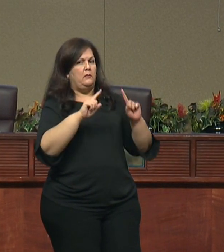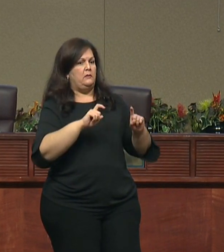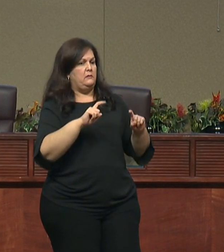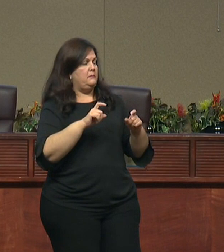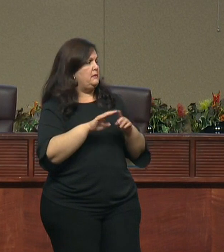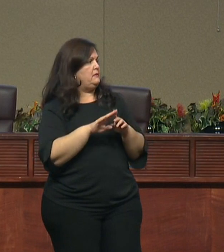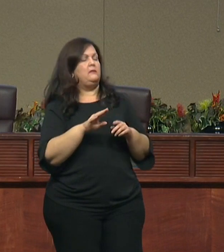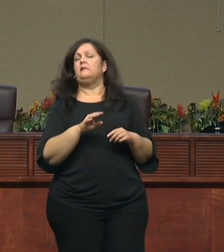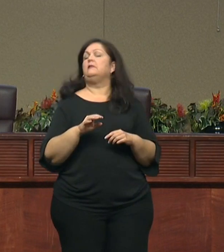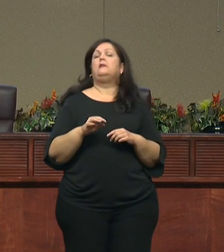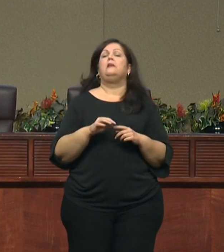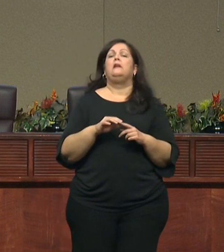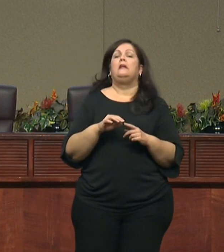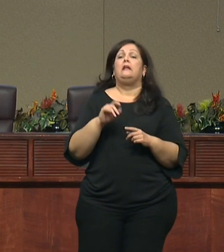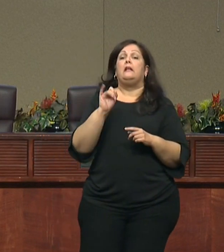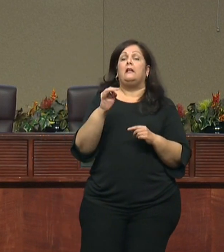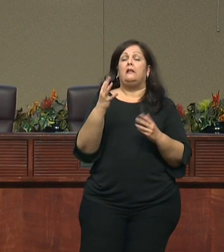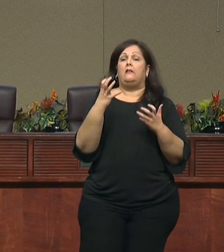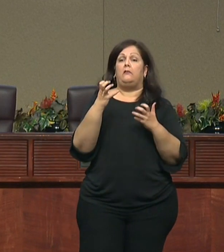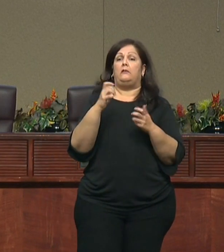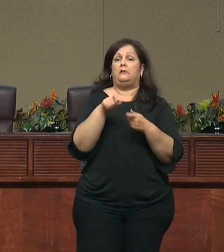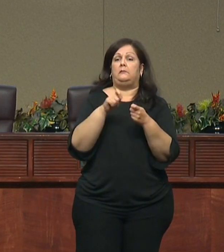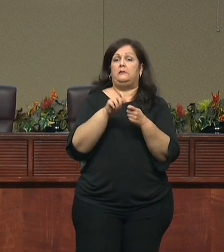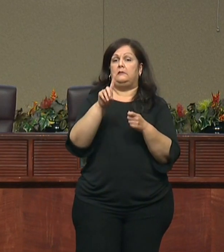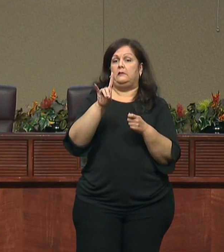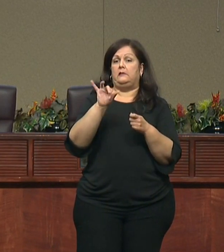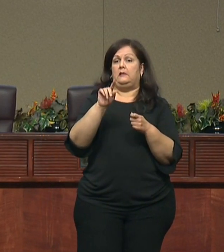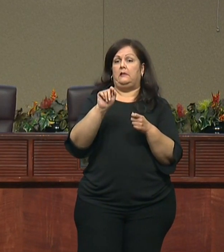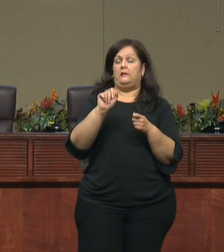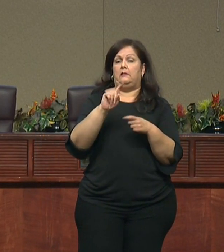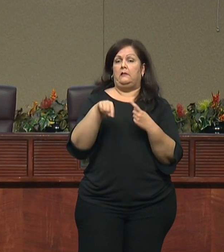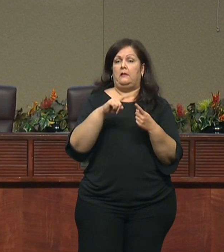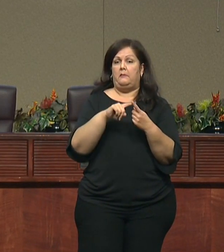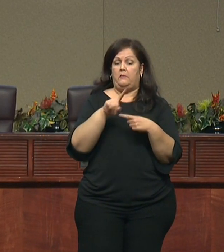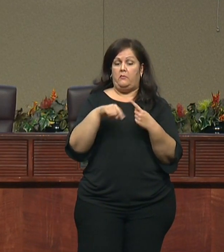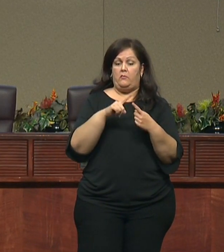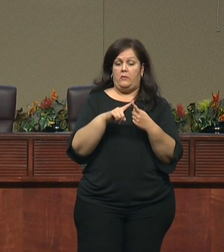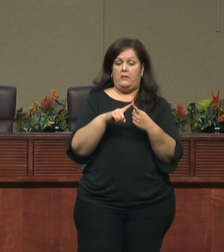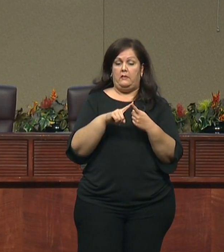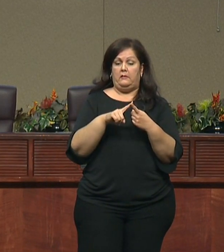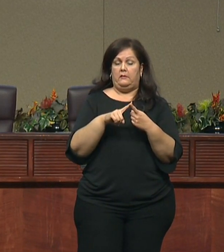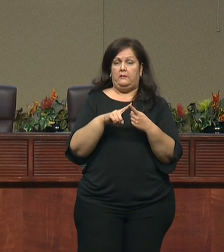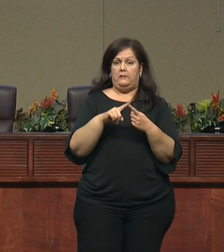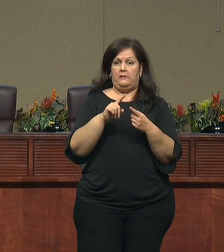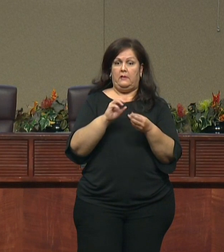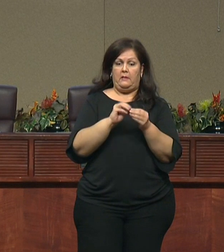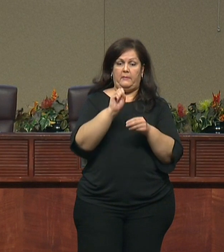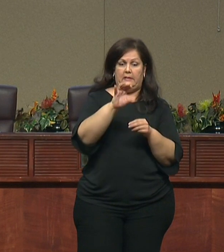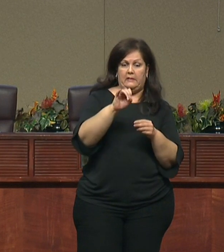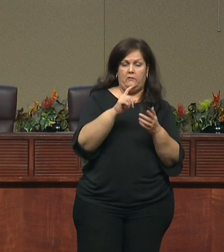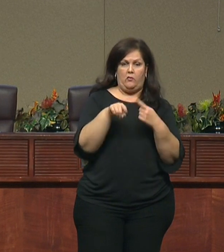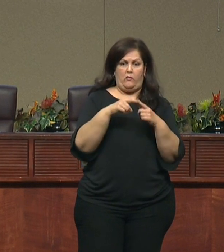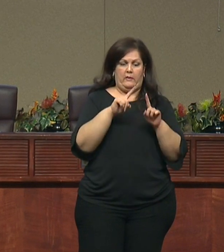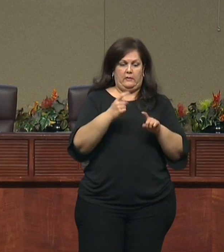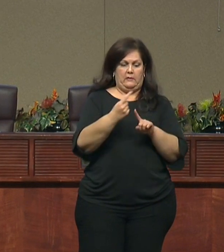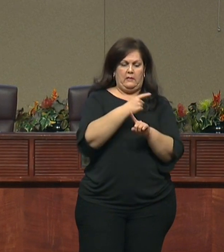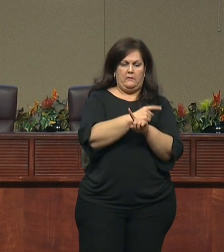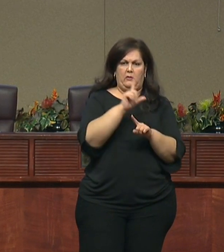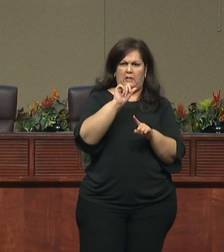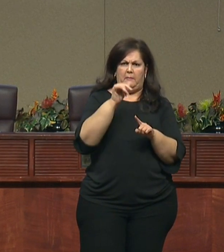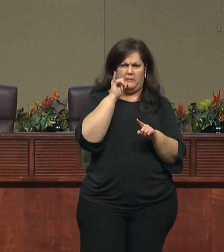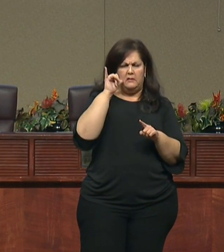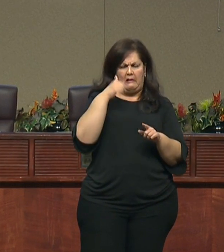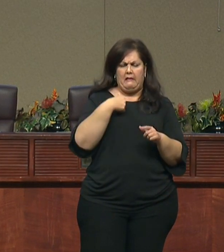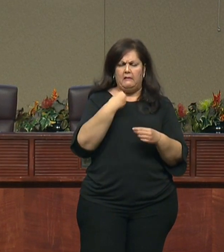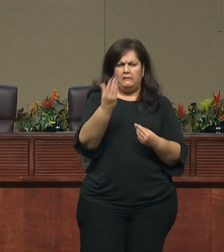These are probably, if you want the data about when the dates were done for the labs yesterday, we can get you